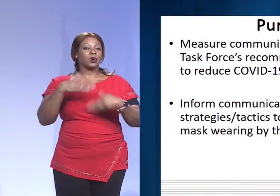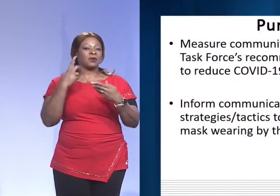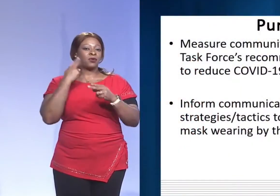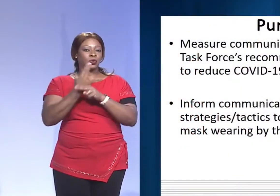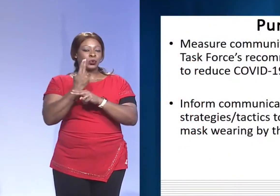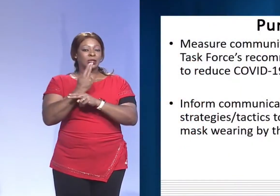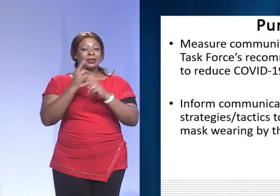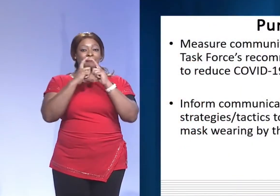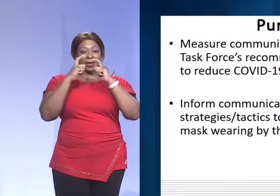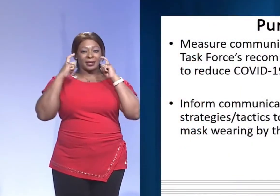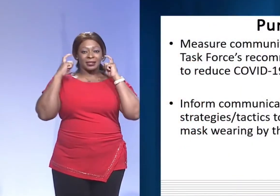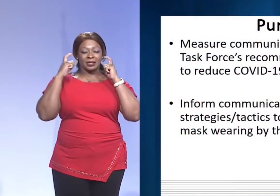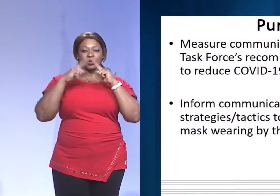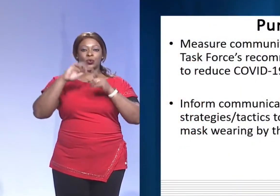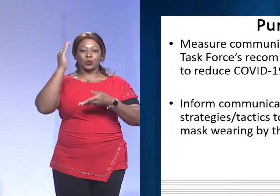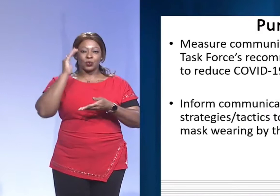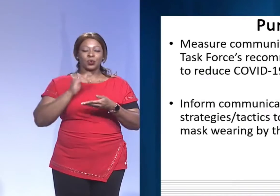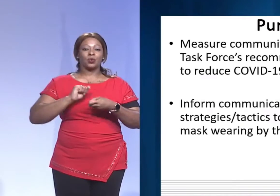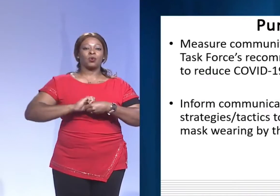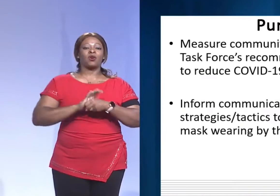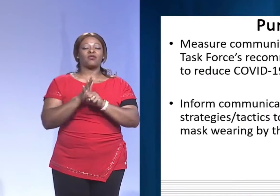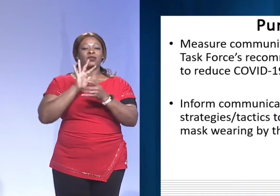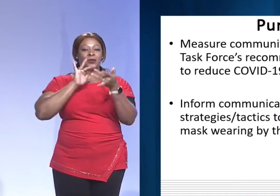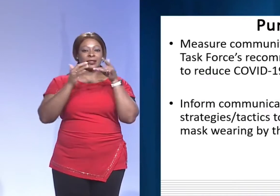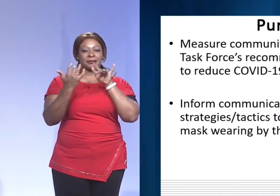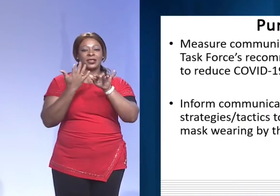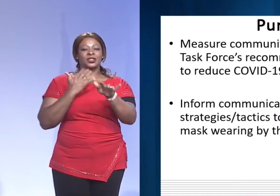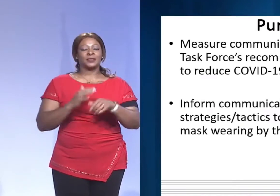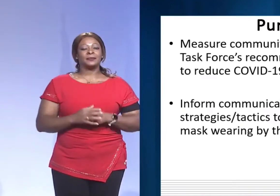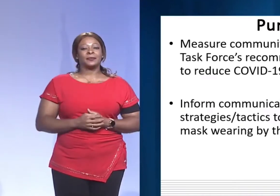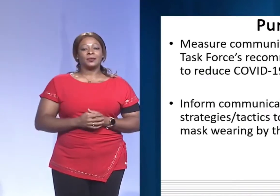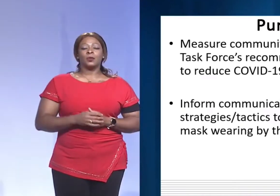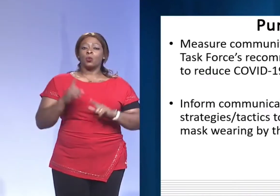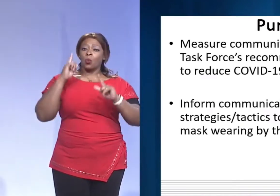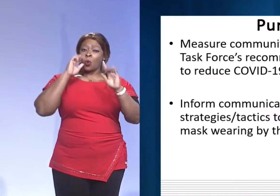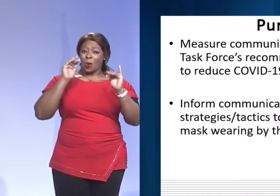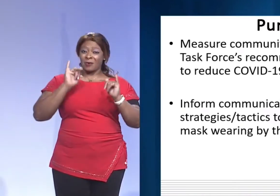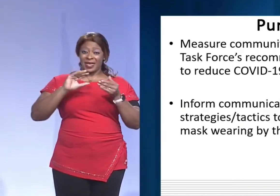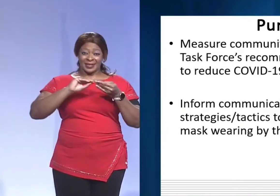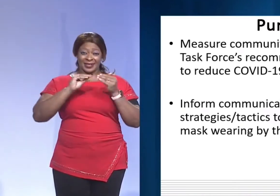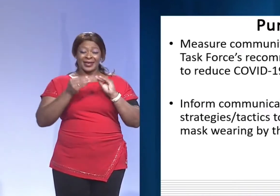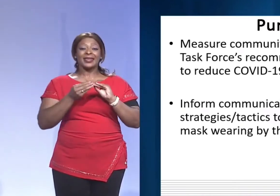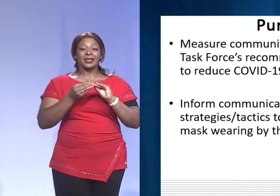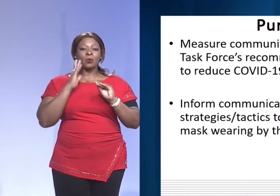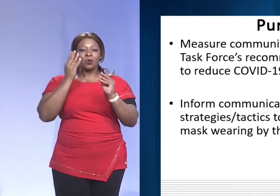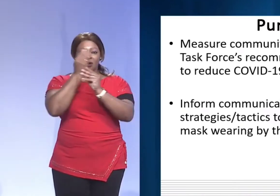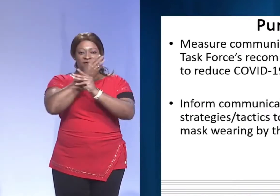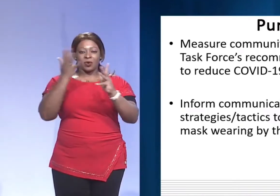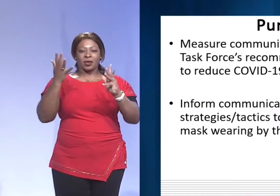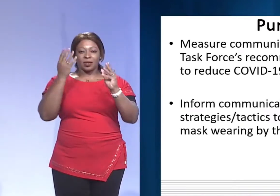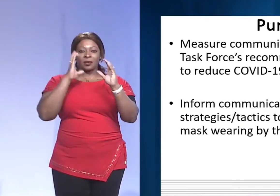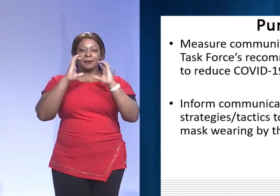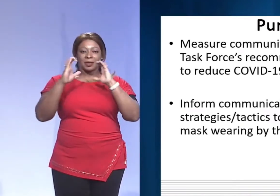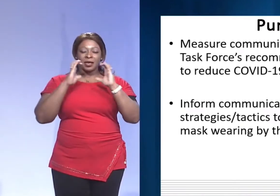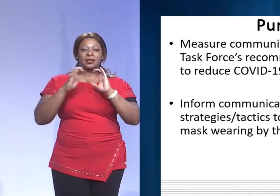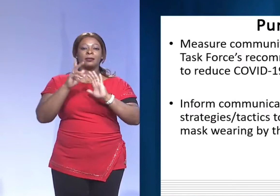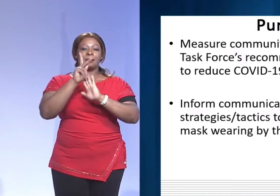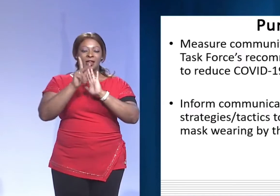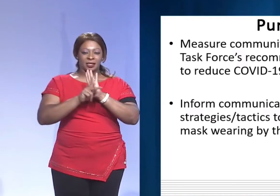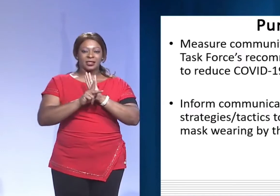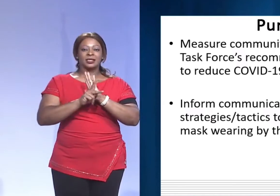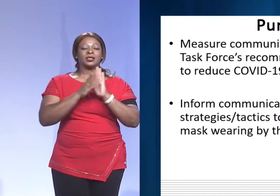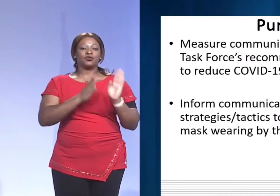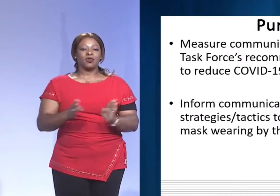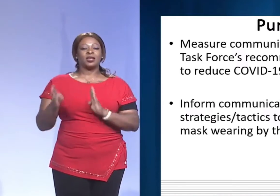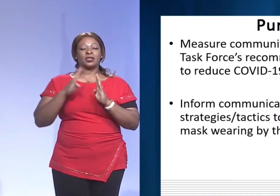usage to reduce the COVID-19 transmission. We hope this data would inform communications and policy